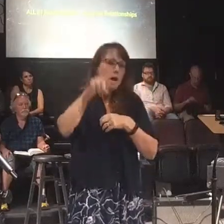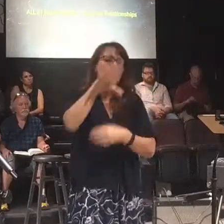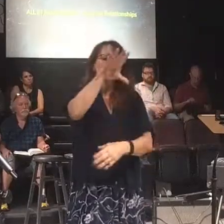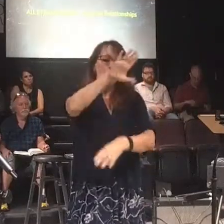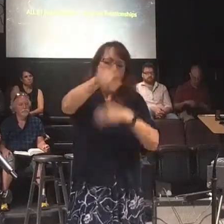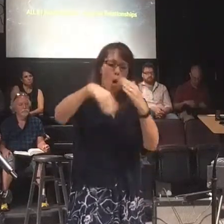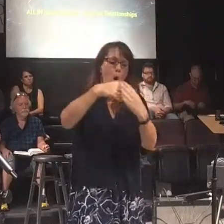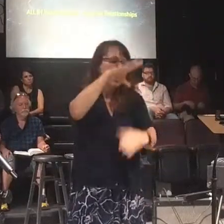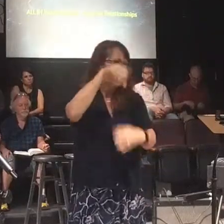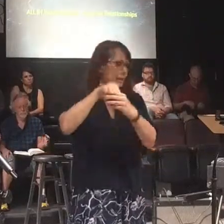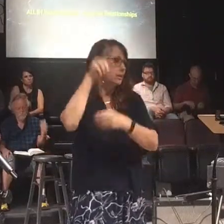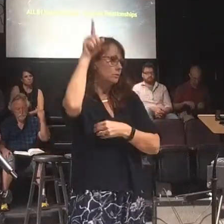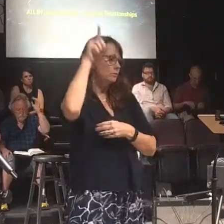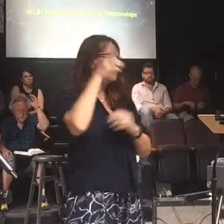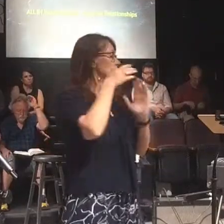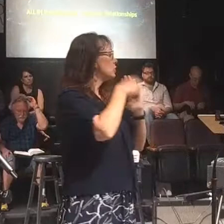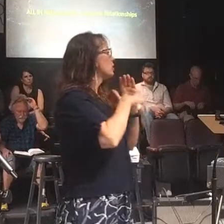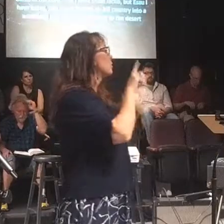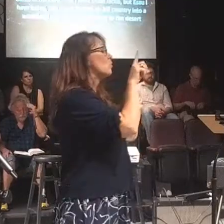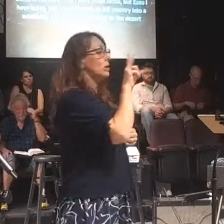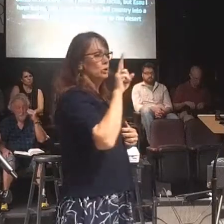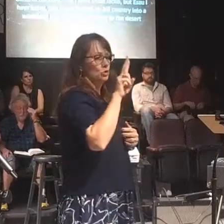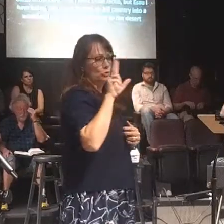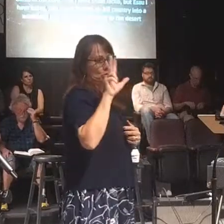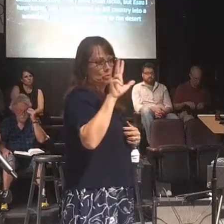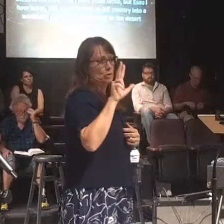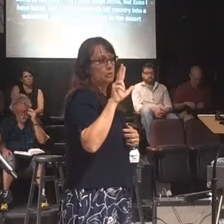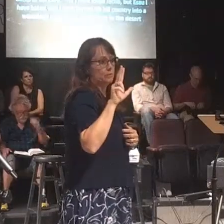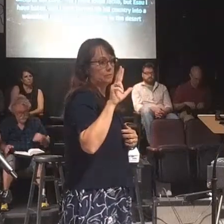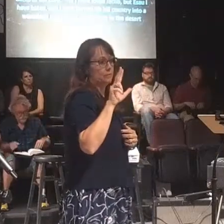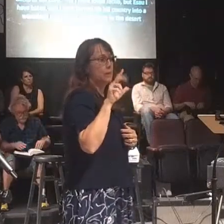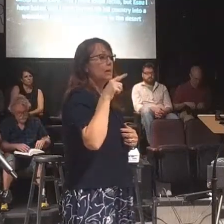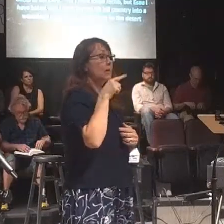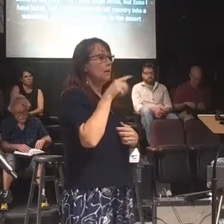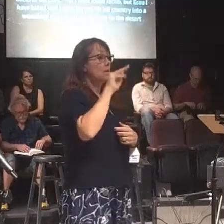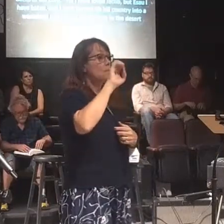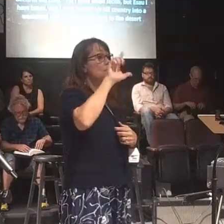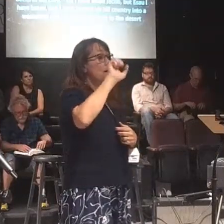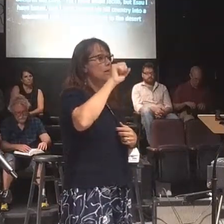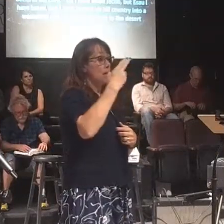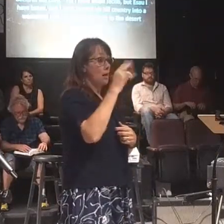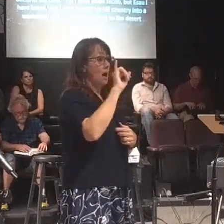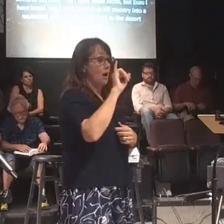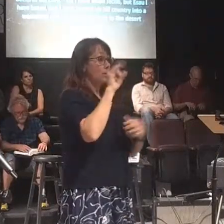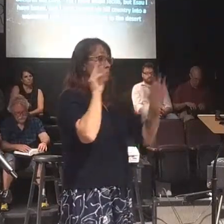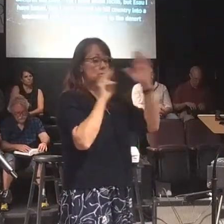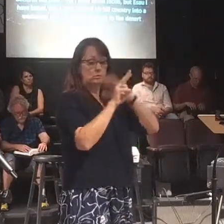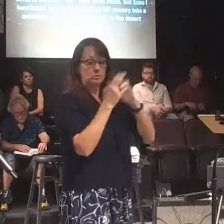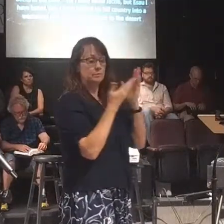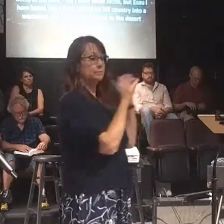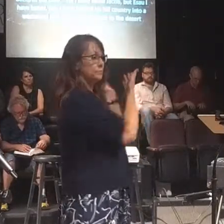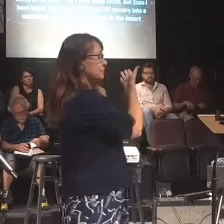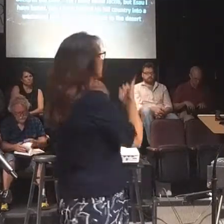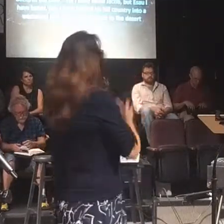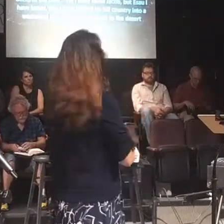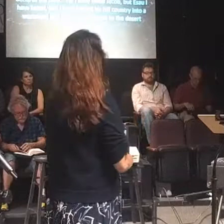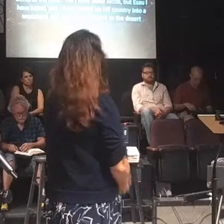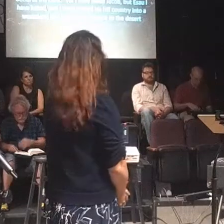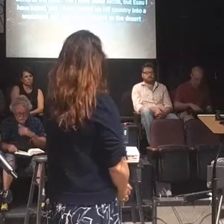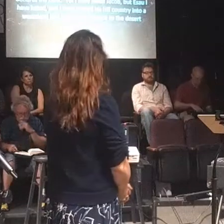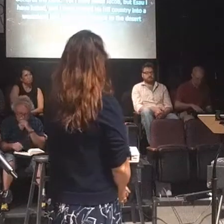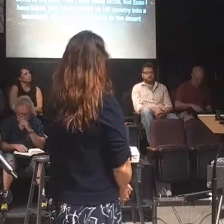In chapter 1, verses 2 and 3, he addresses his people and he says, "I have loved you, says the Lord, but you